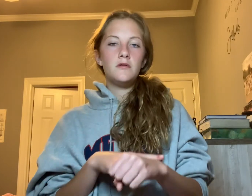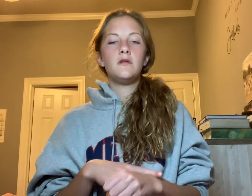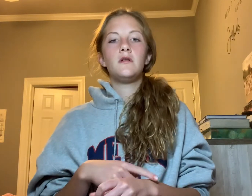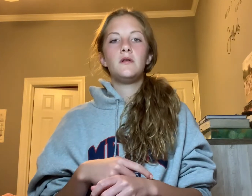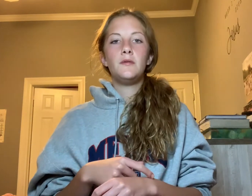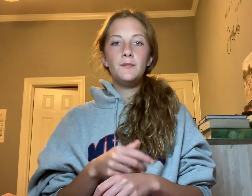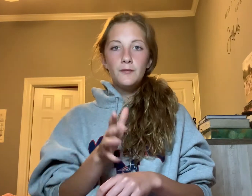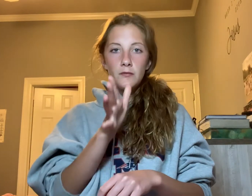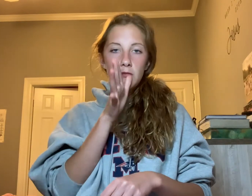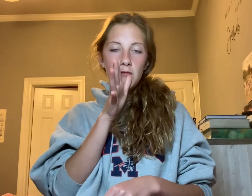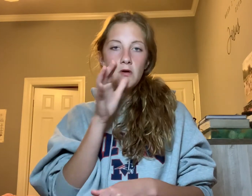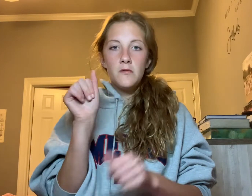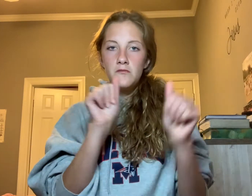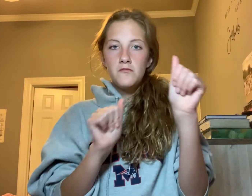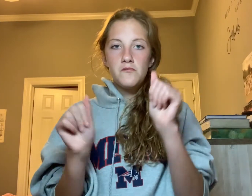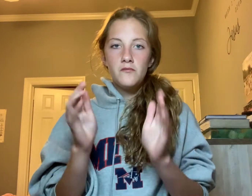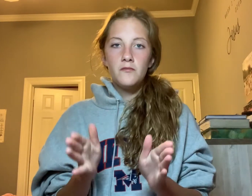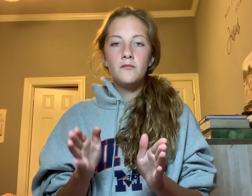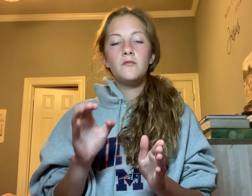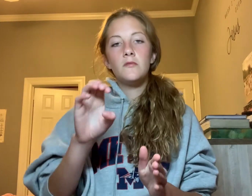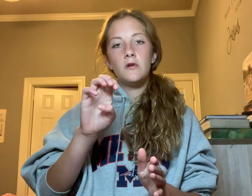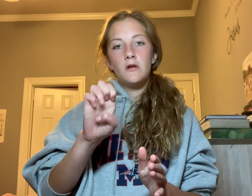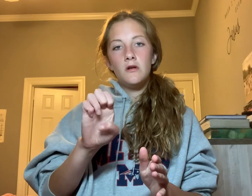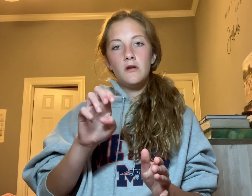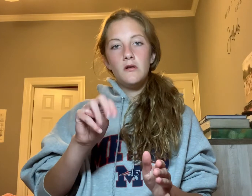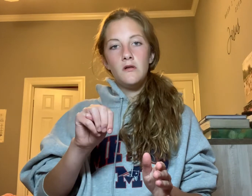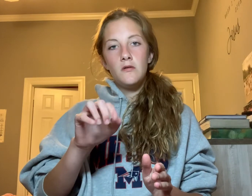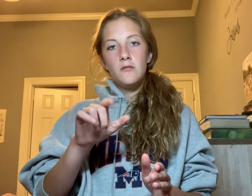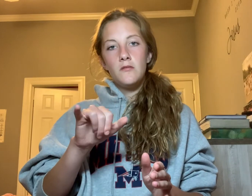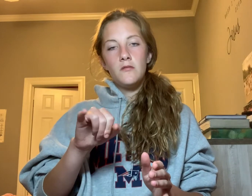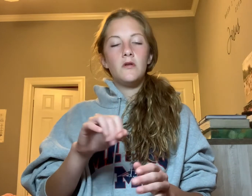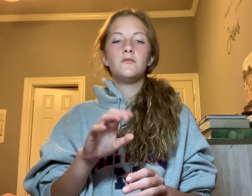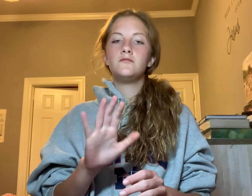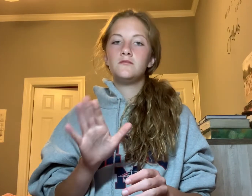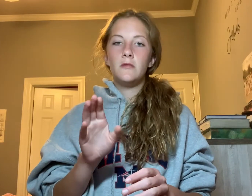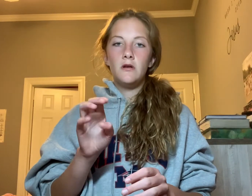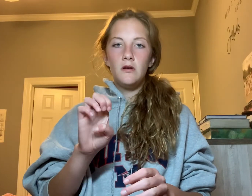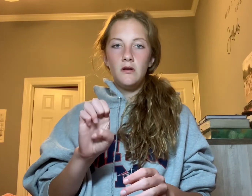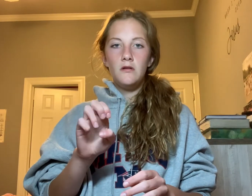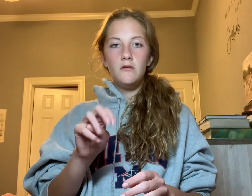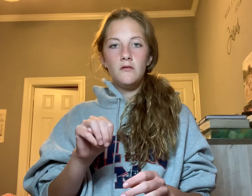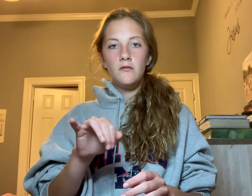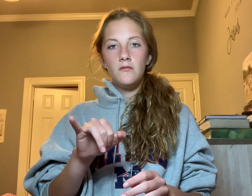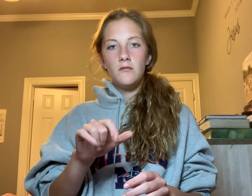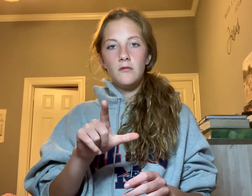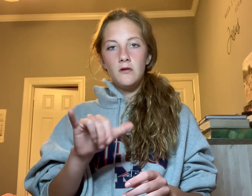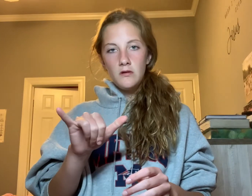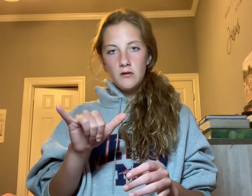One time, the mom, played by Emily Blunt,